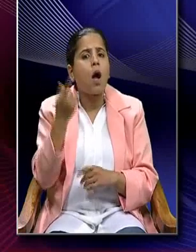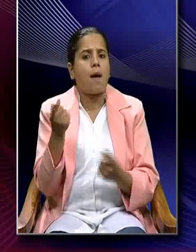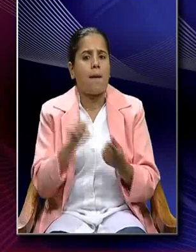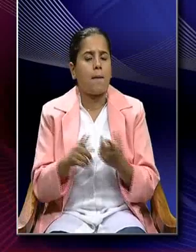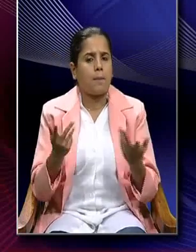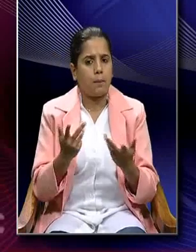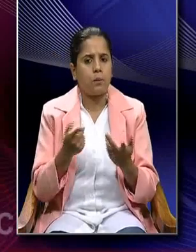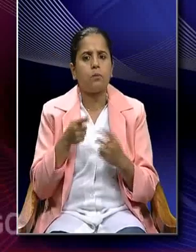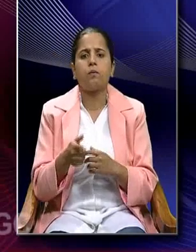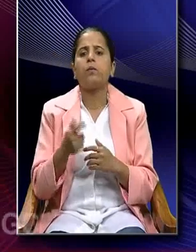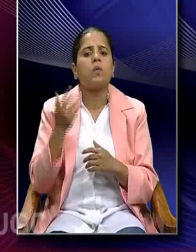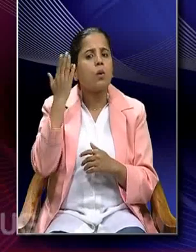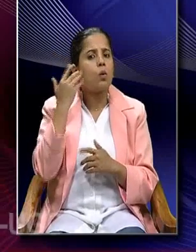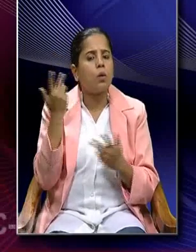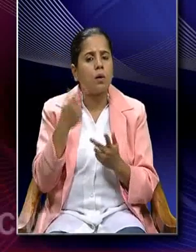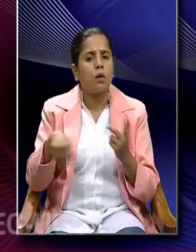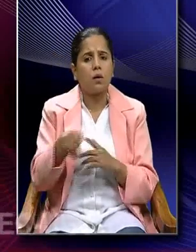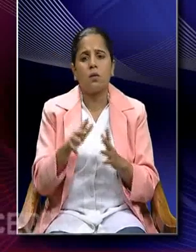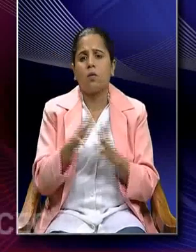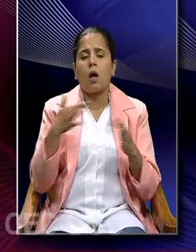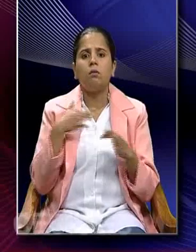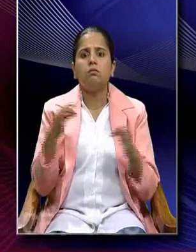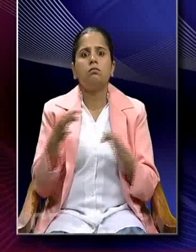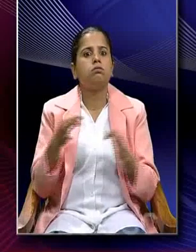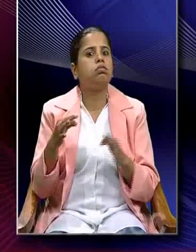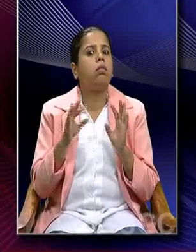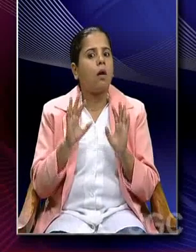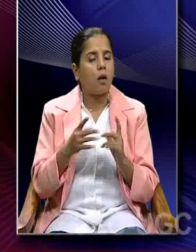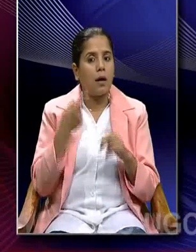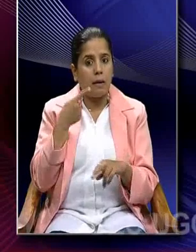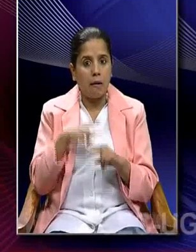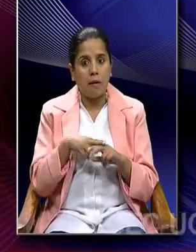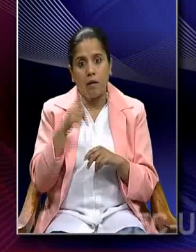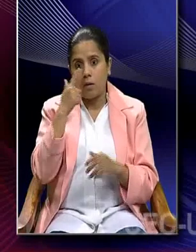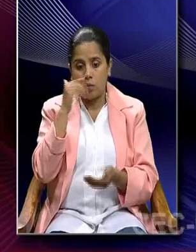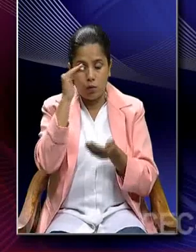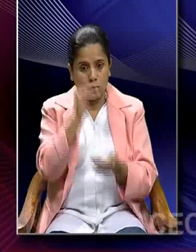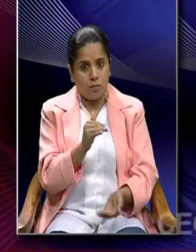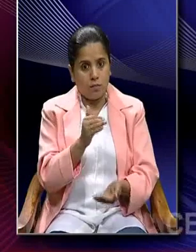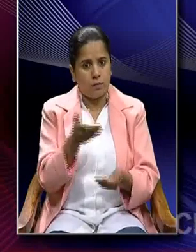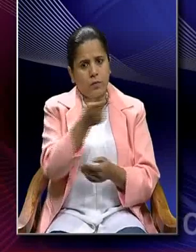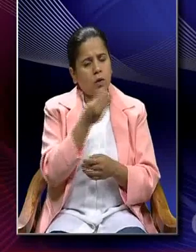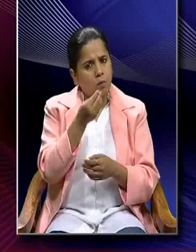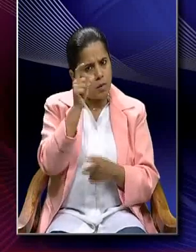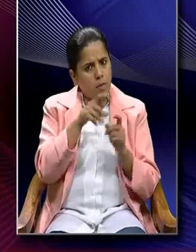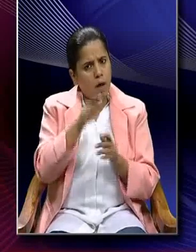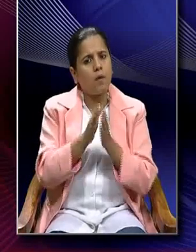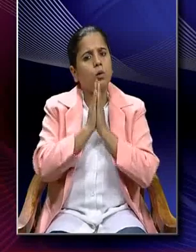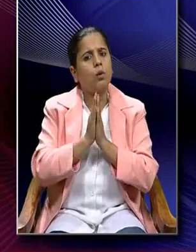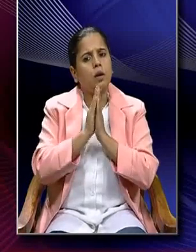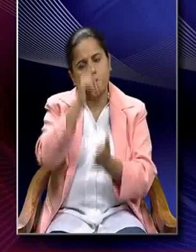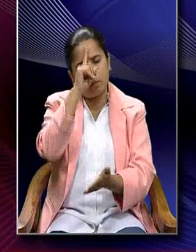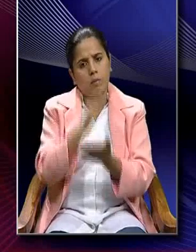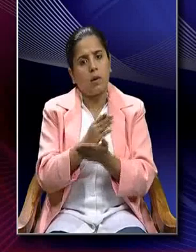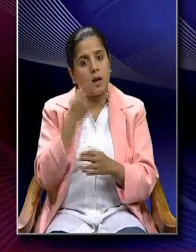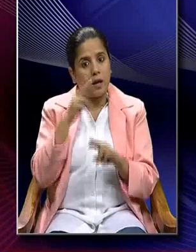It happened because there was this great fear that if the girl, there was also certain kind of religious beliefs,